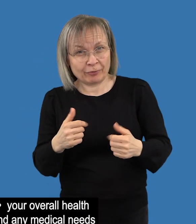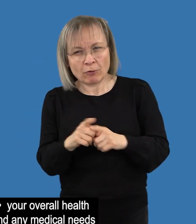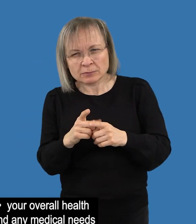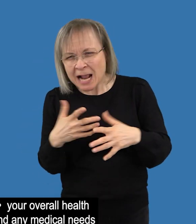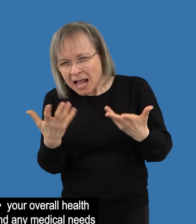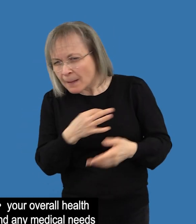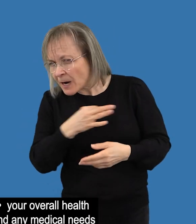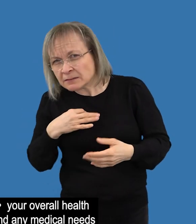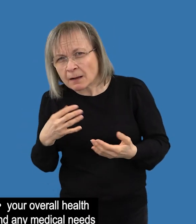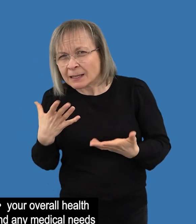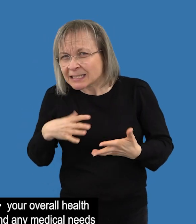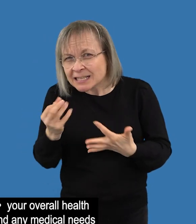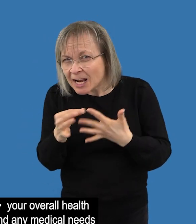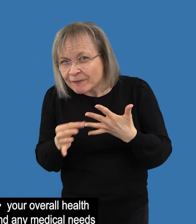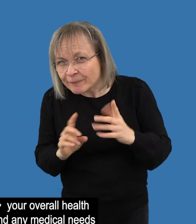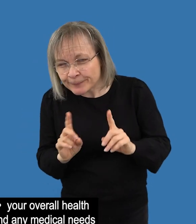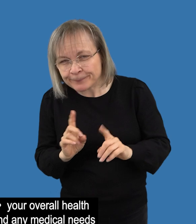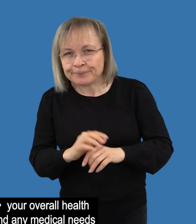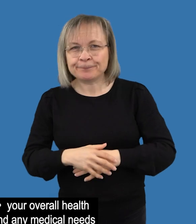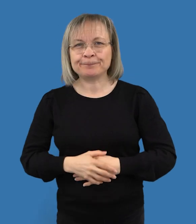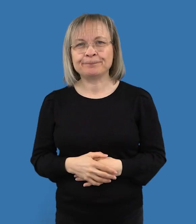your overall health and any medical needs.